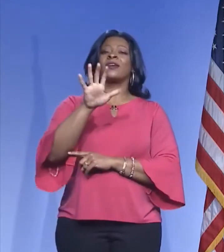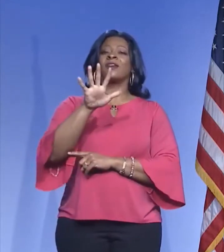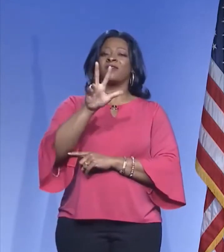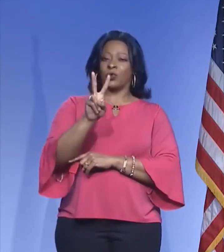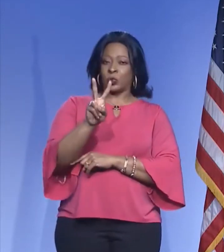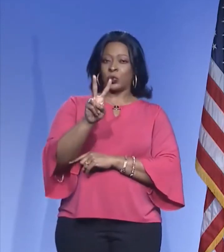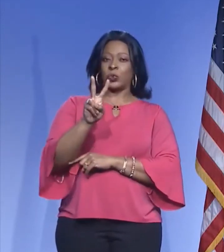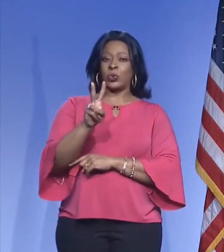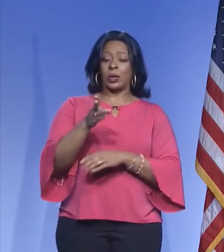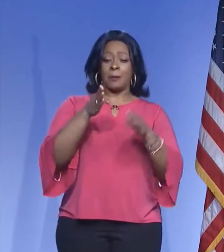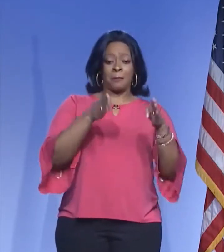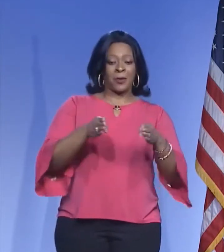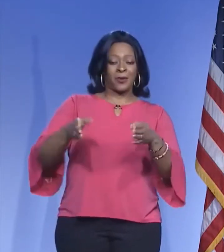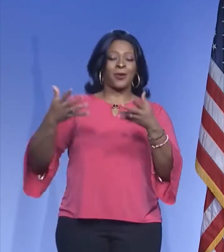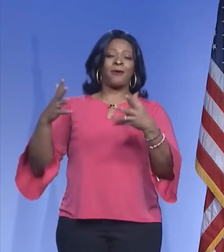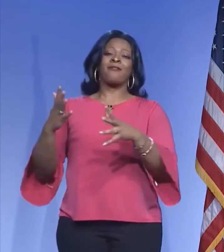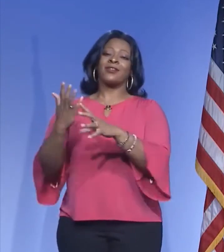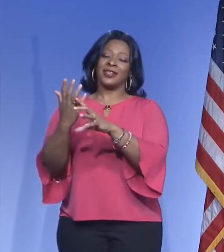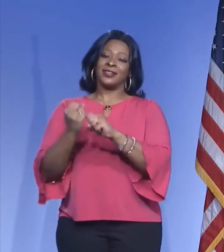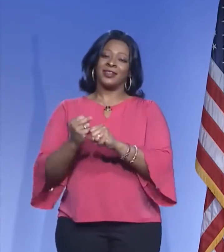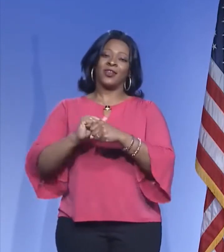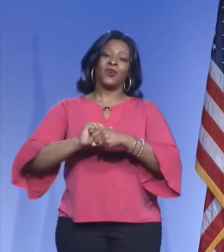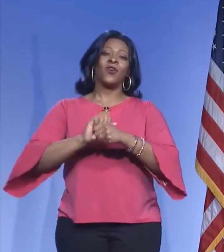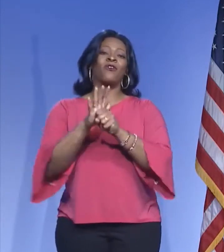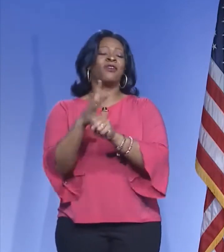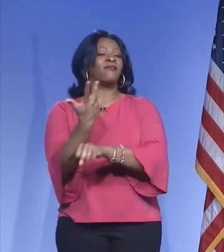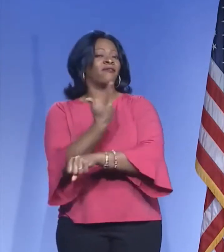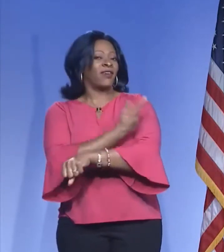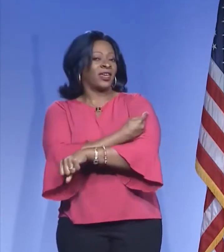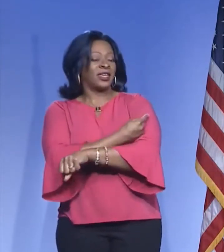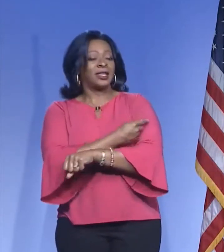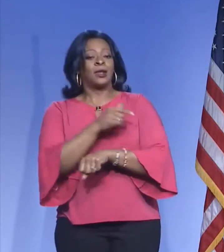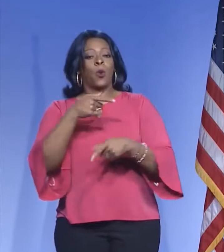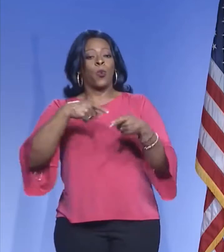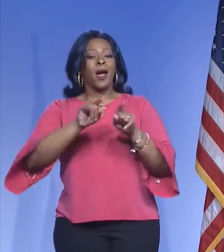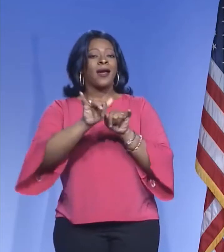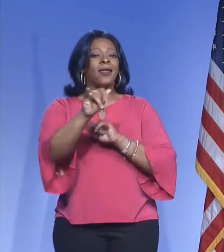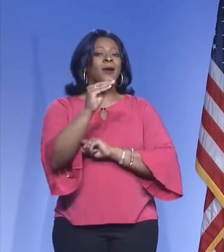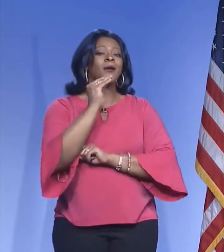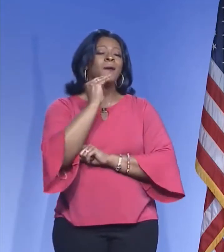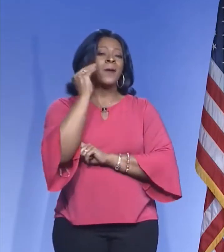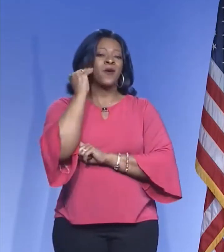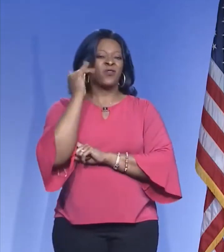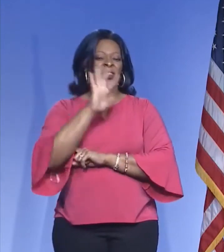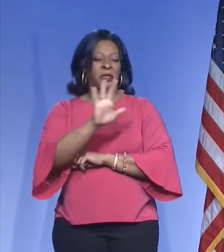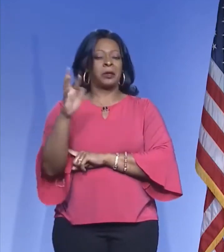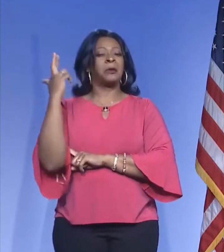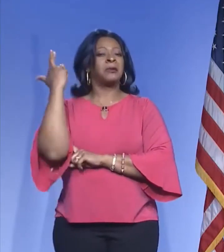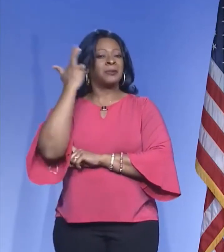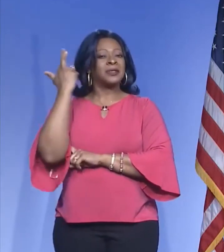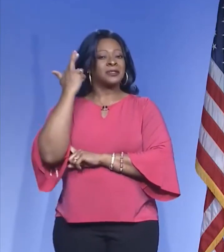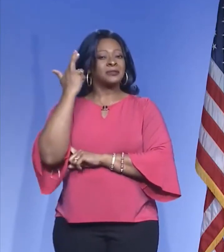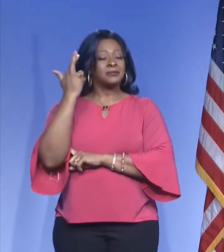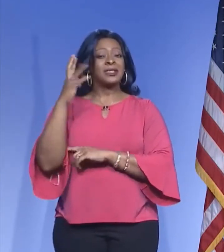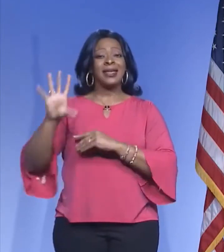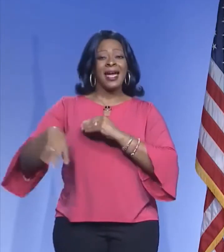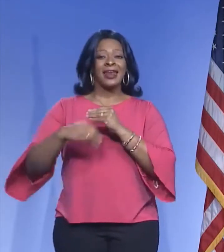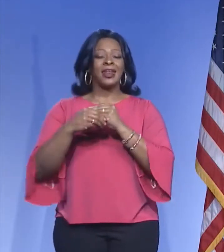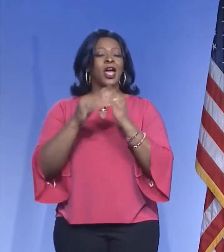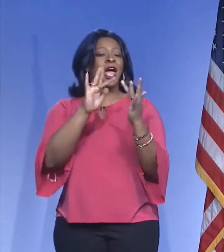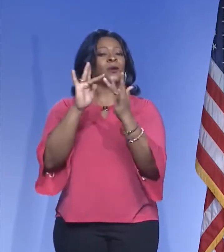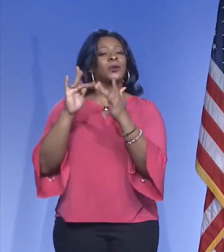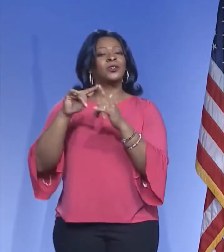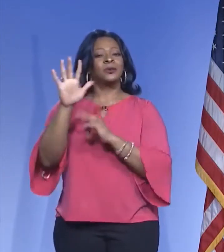152 persons have received the vaccine in their home due to those phone calls. Additionally, we have done outreach to